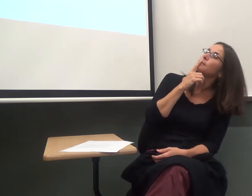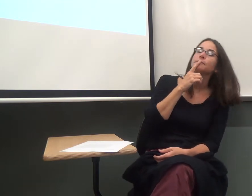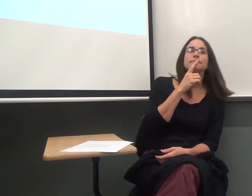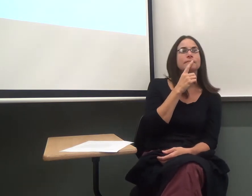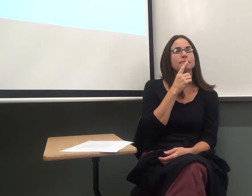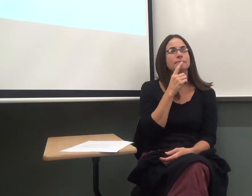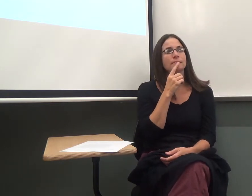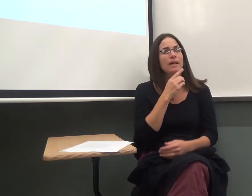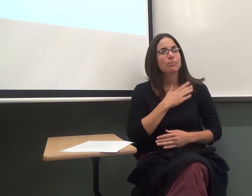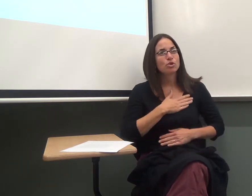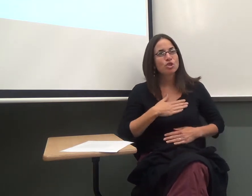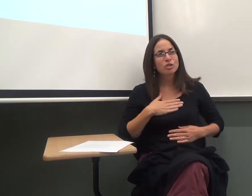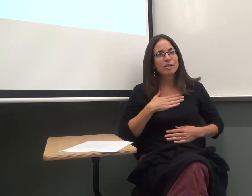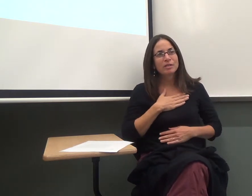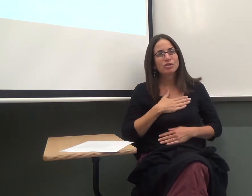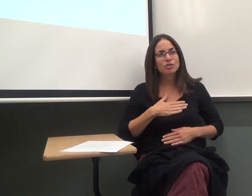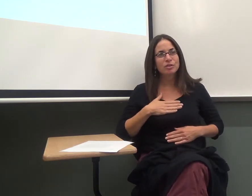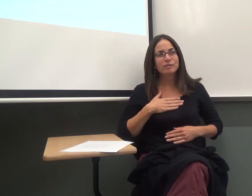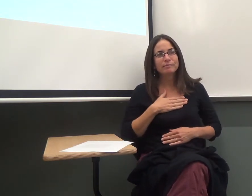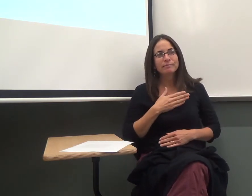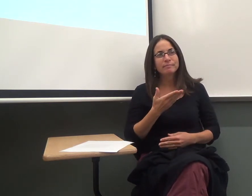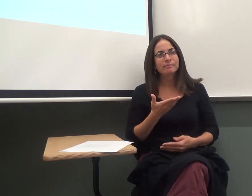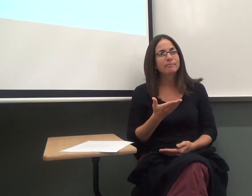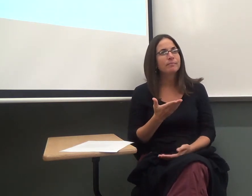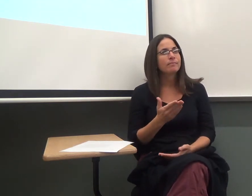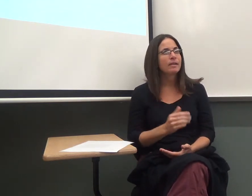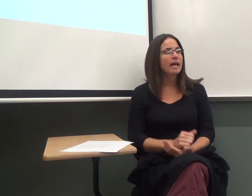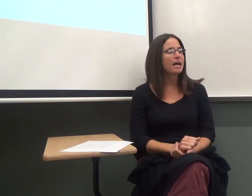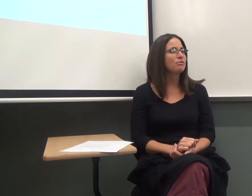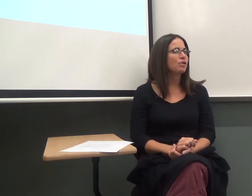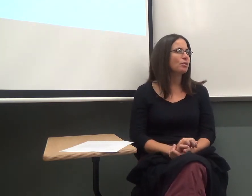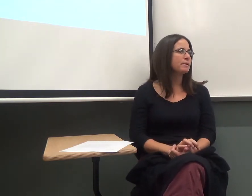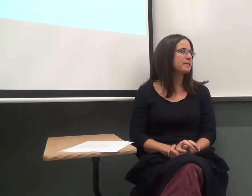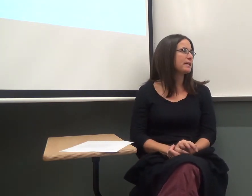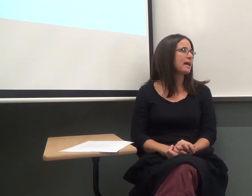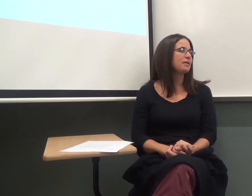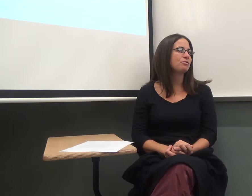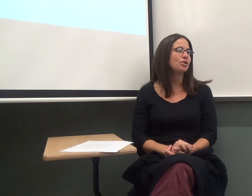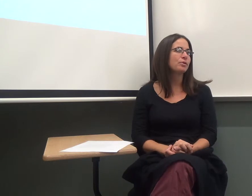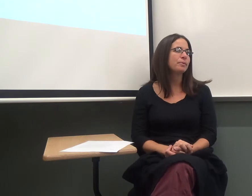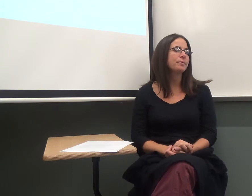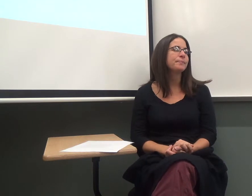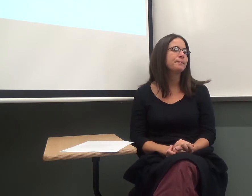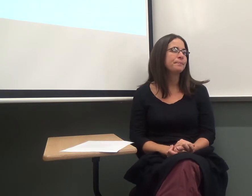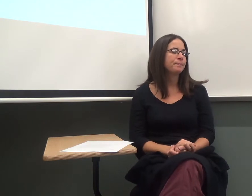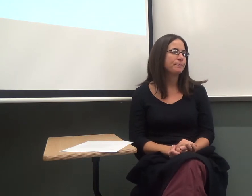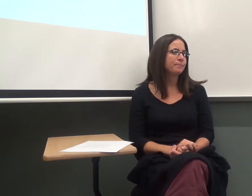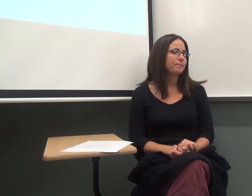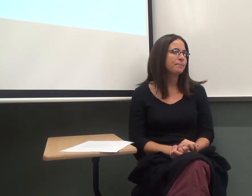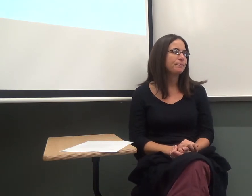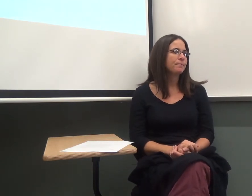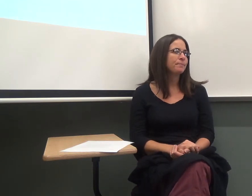appreciation? Saying thank you. So what is Adverb, is it appreciation an in this case? adverb? Adverb. Is it?